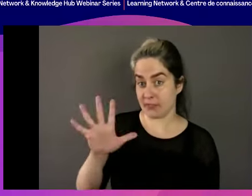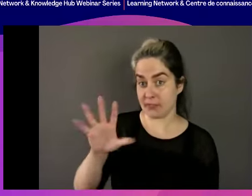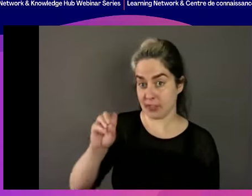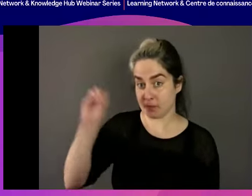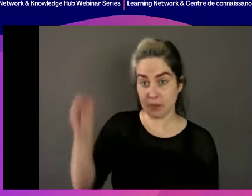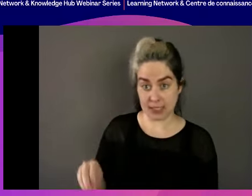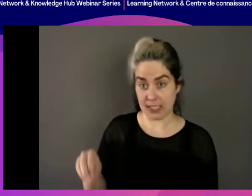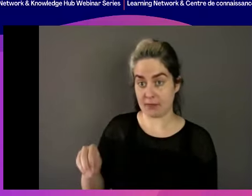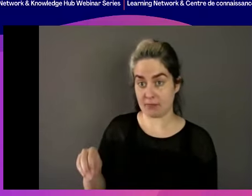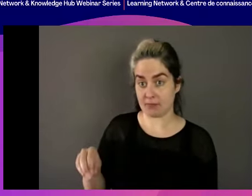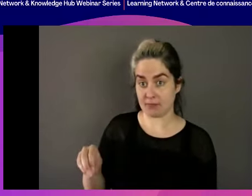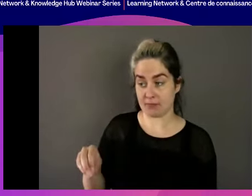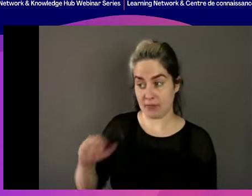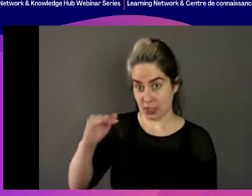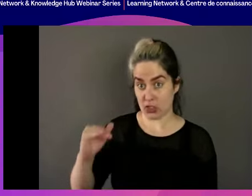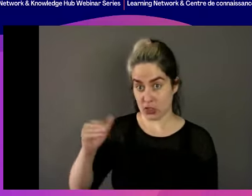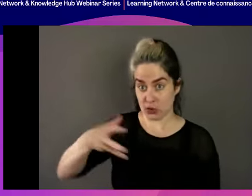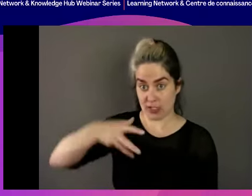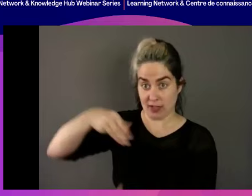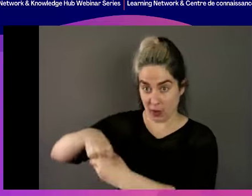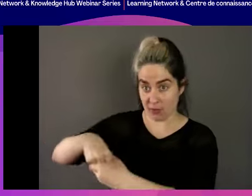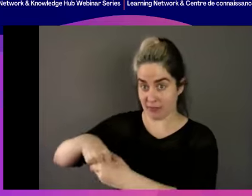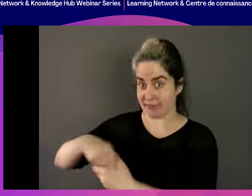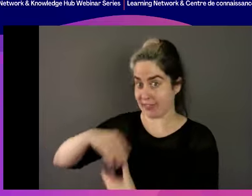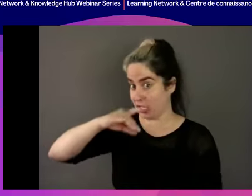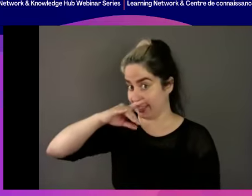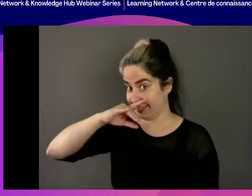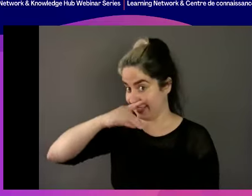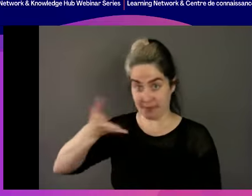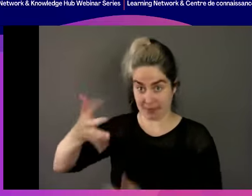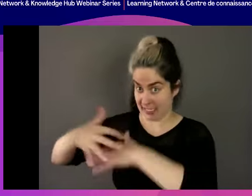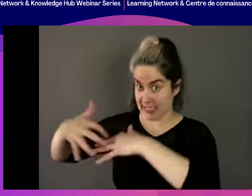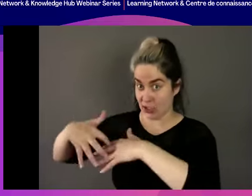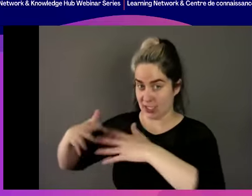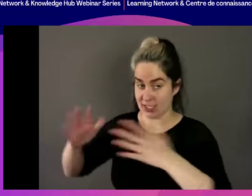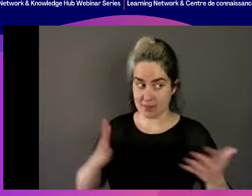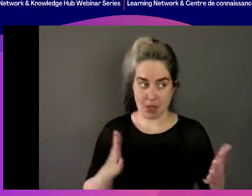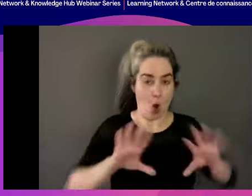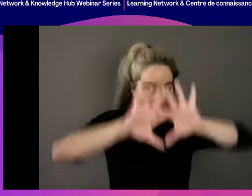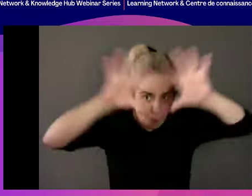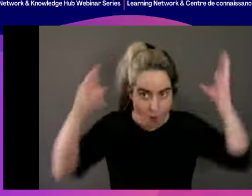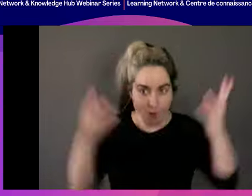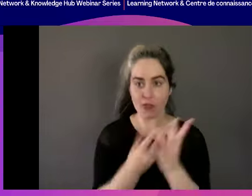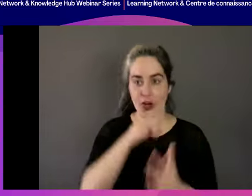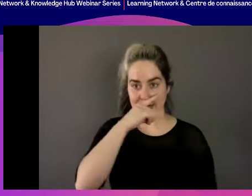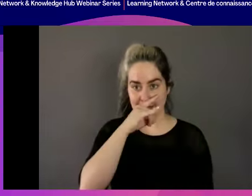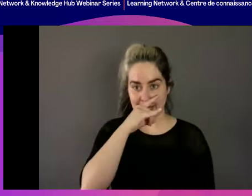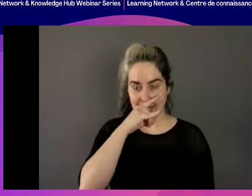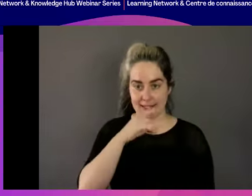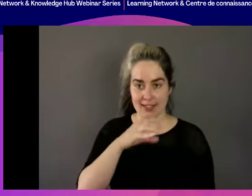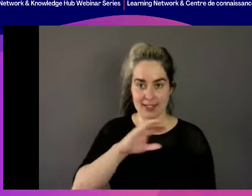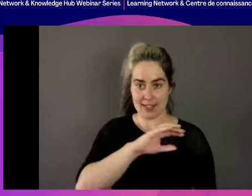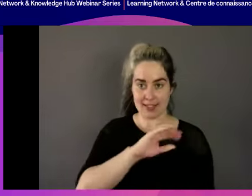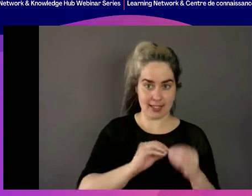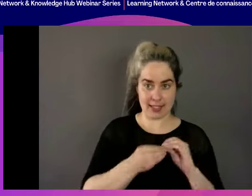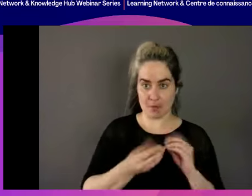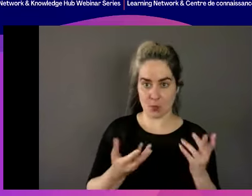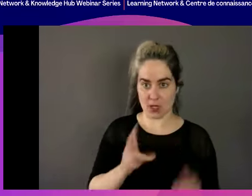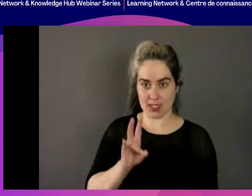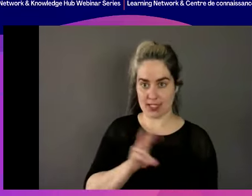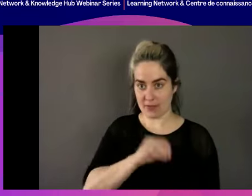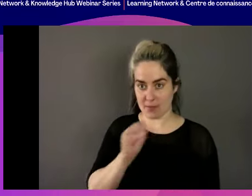50%, despite only making up about 8% of the child population. And I think, yeah, people are just like,